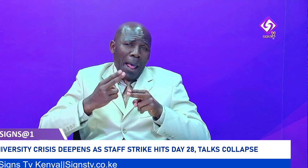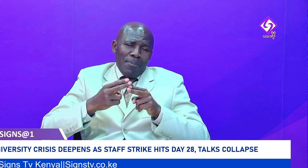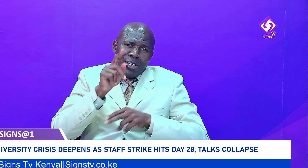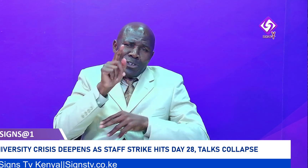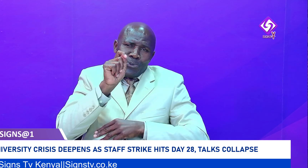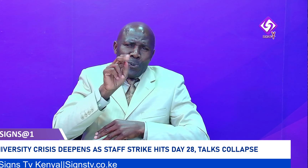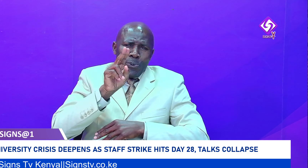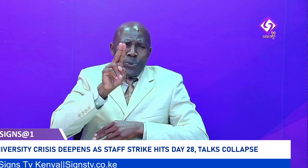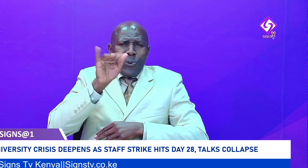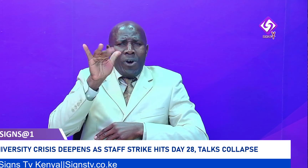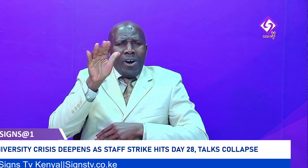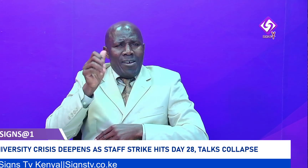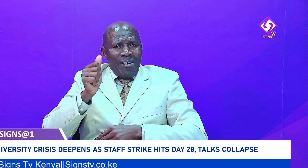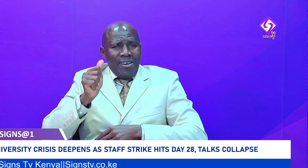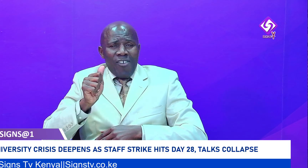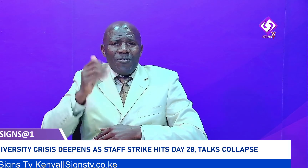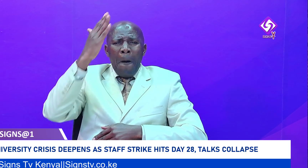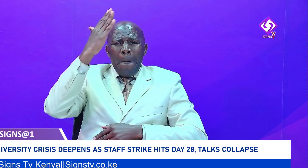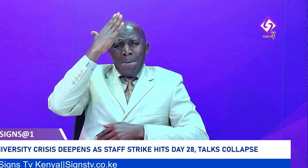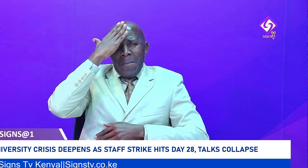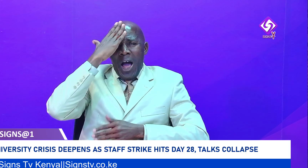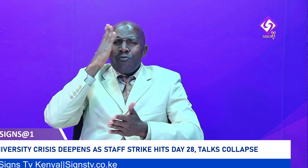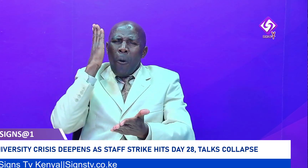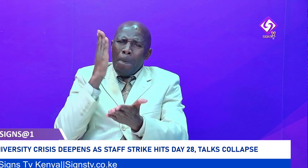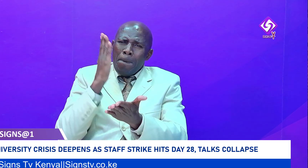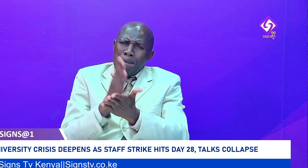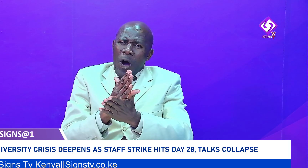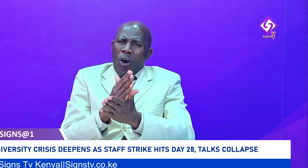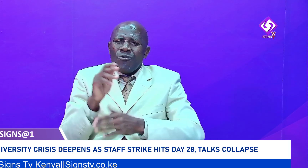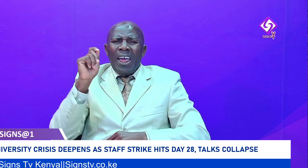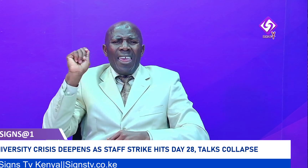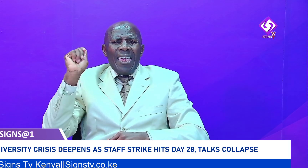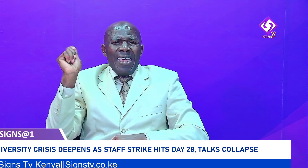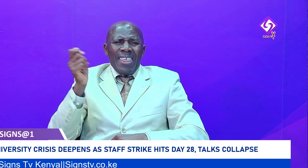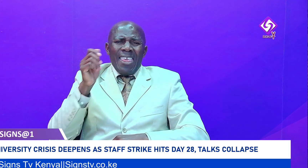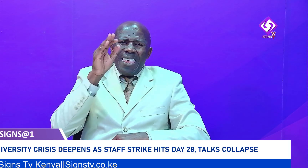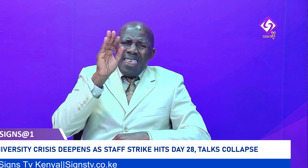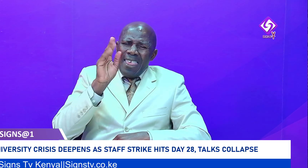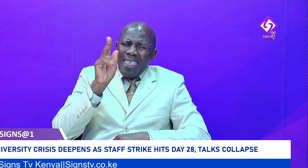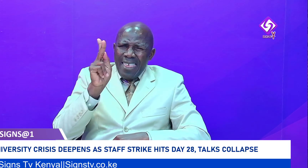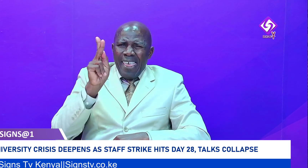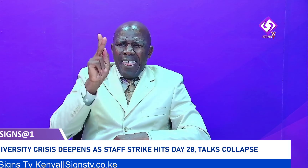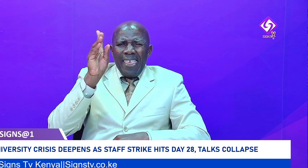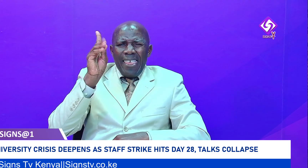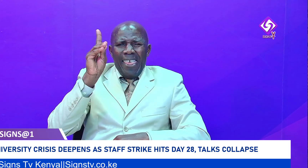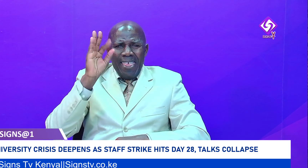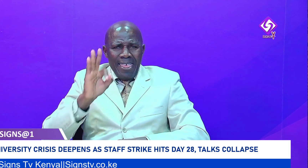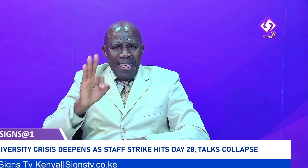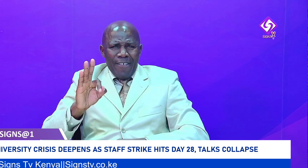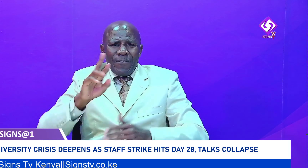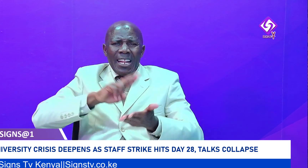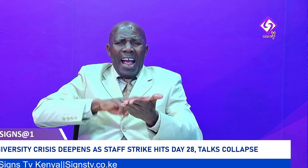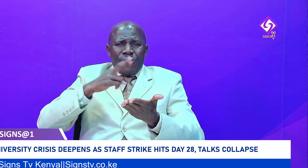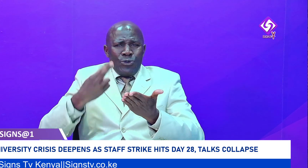Cabinet Secretary Soipan Ntuya on Monday confirmed that the Kenya Defence Forces KDF